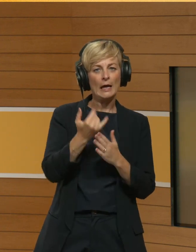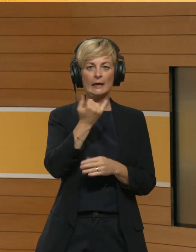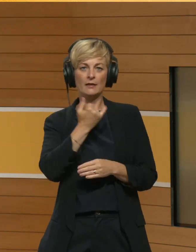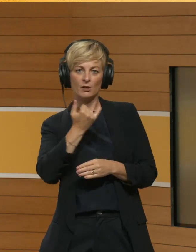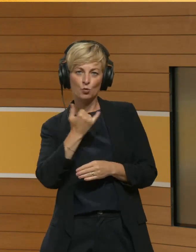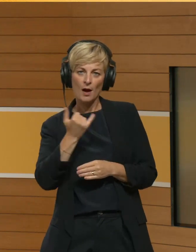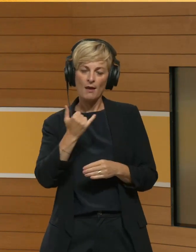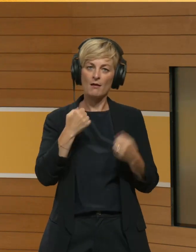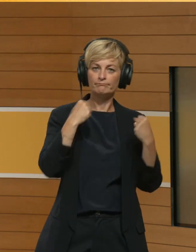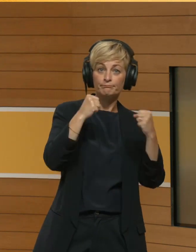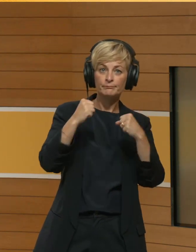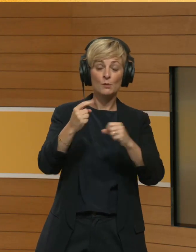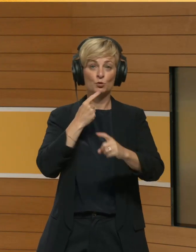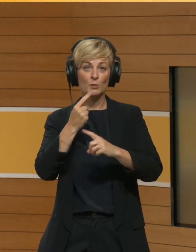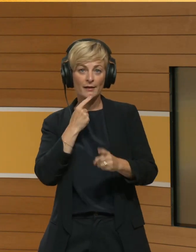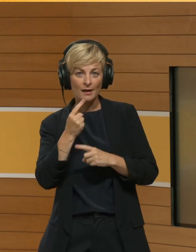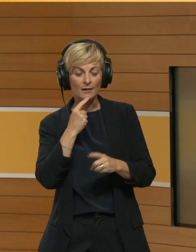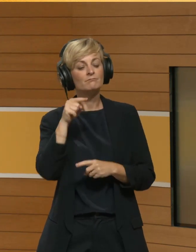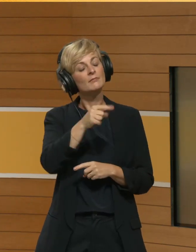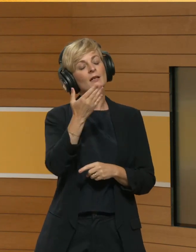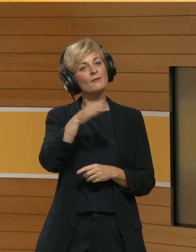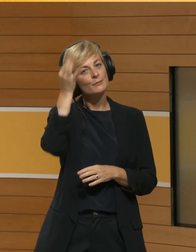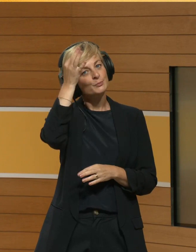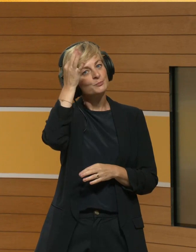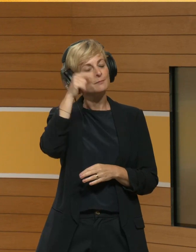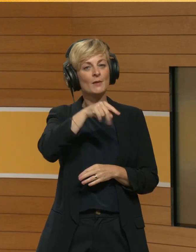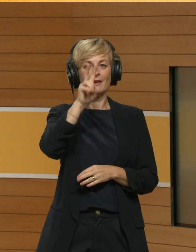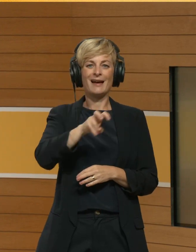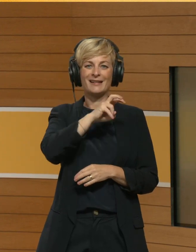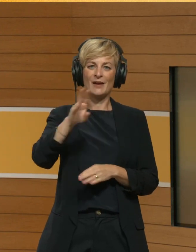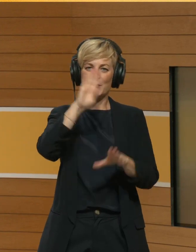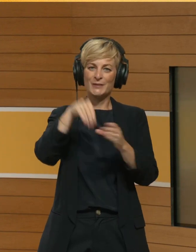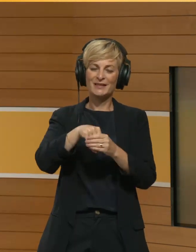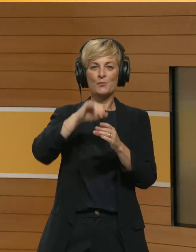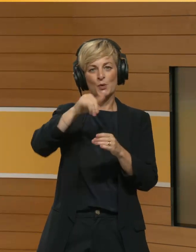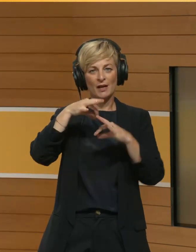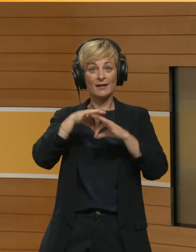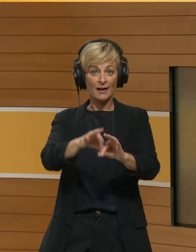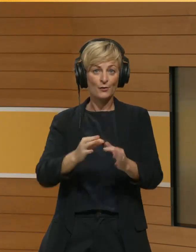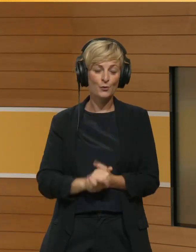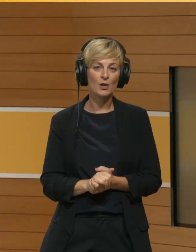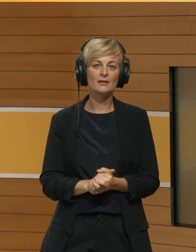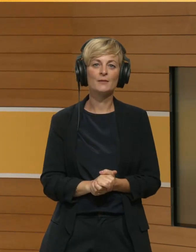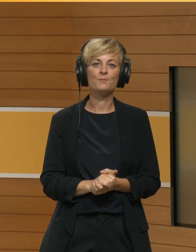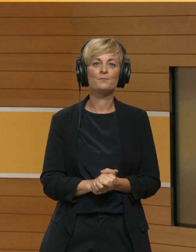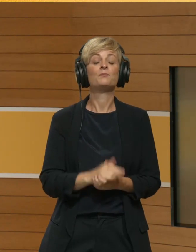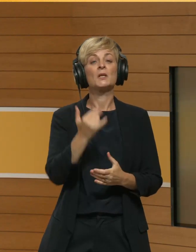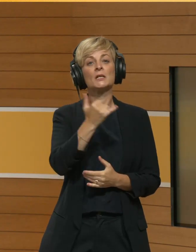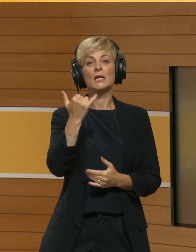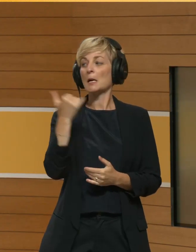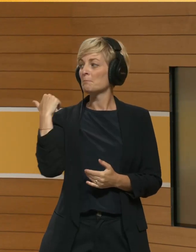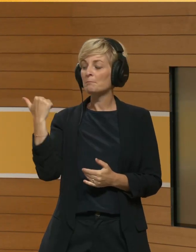in the hospitals as part of the Magnet project. So every one of them brought some specific examples that we can actually see how Magnet